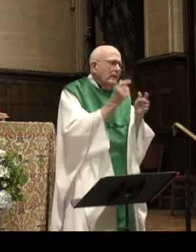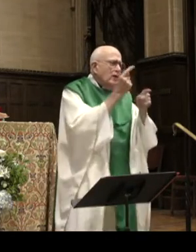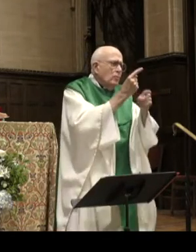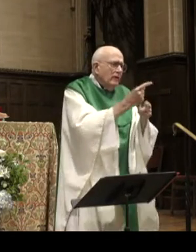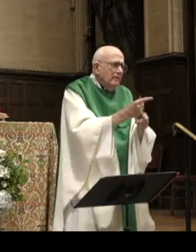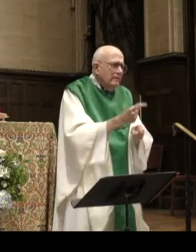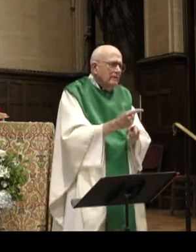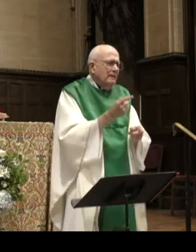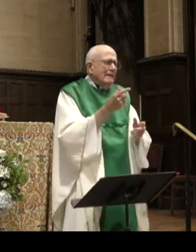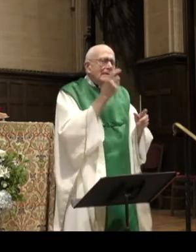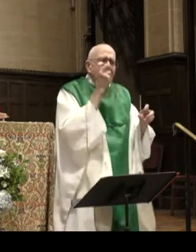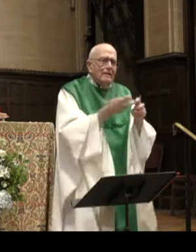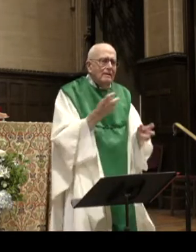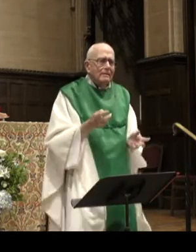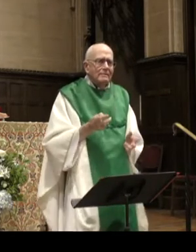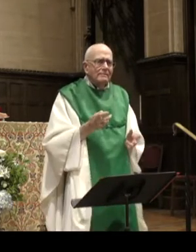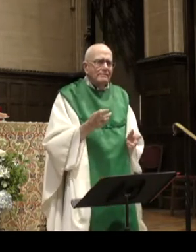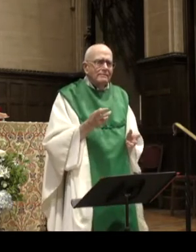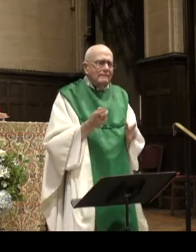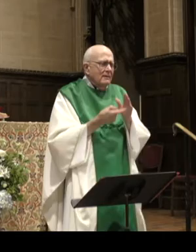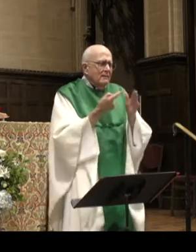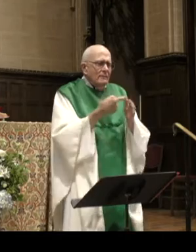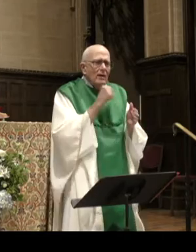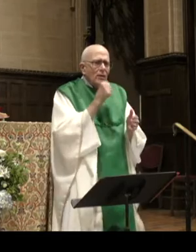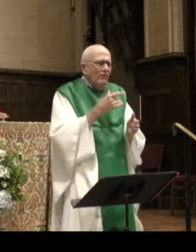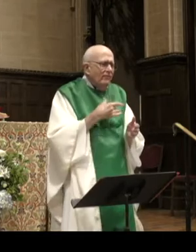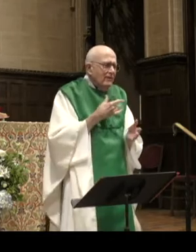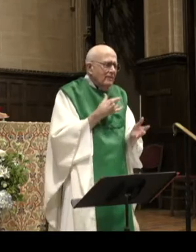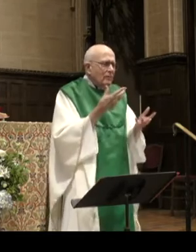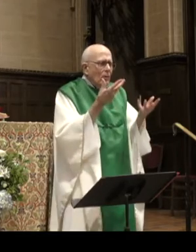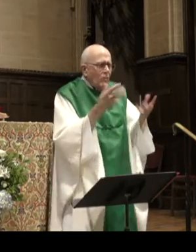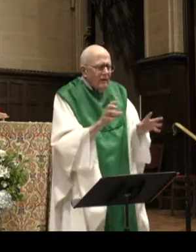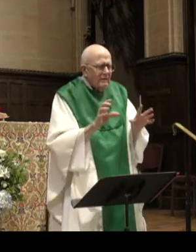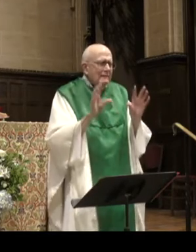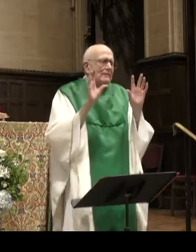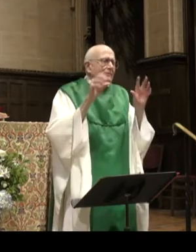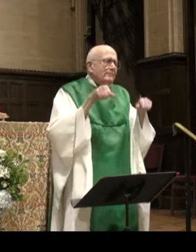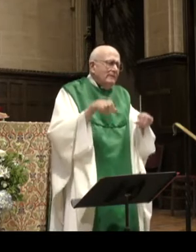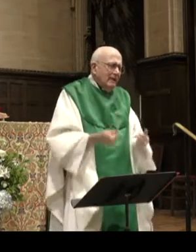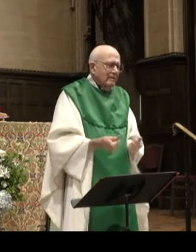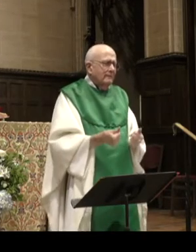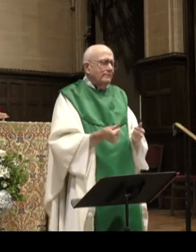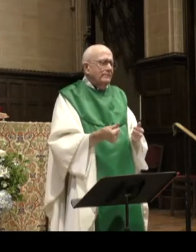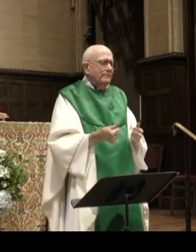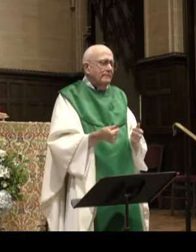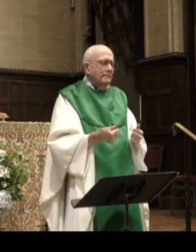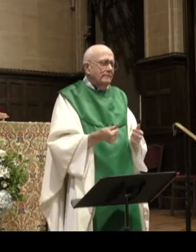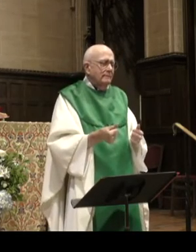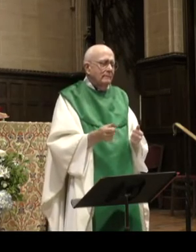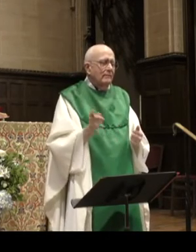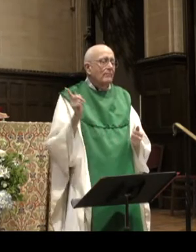you pray regularly, but it's hard. Sometimes you don't feel, you don't want to do it, you're tired.